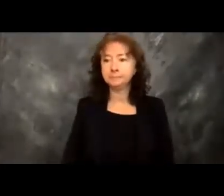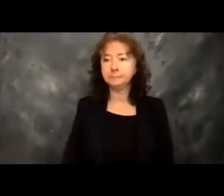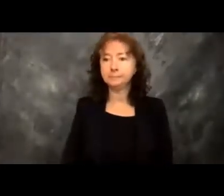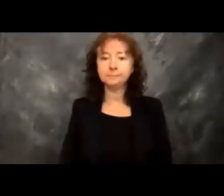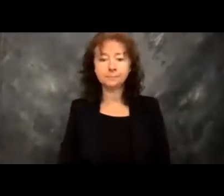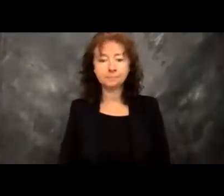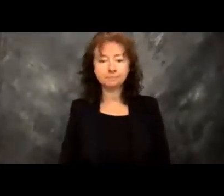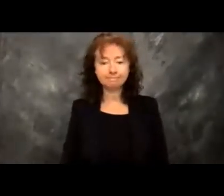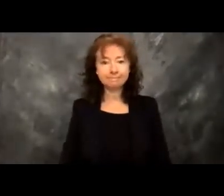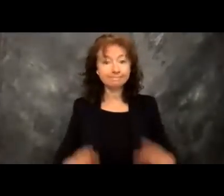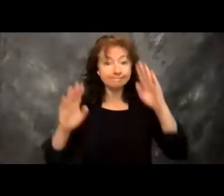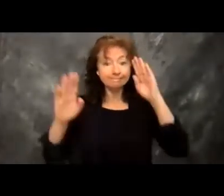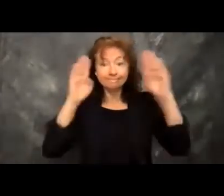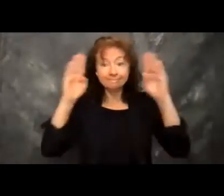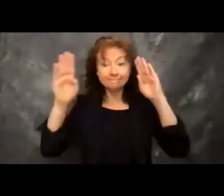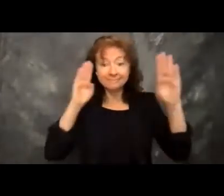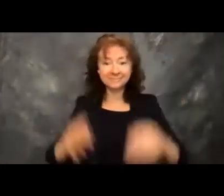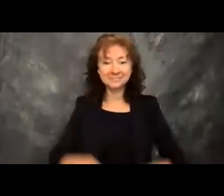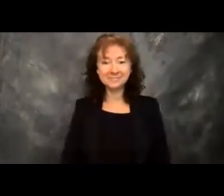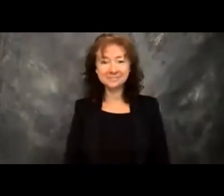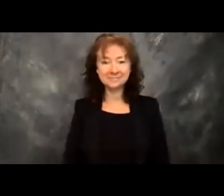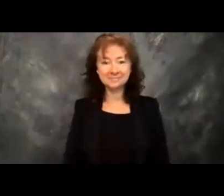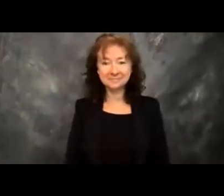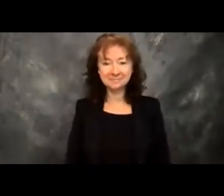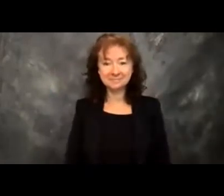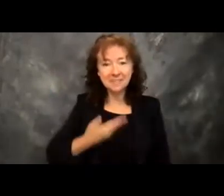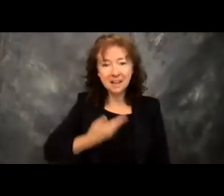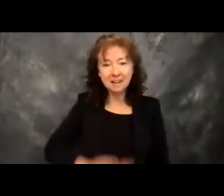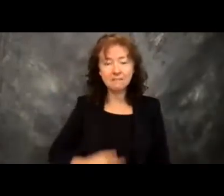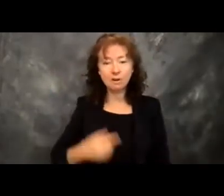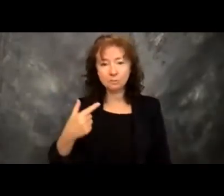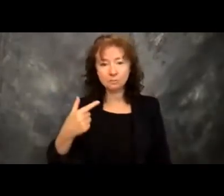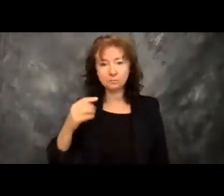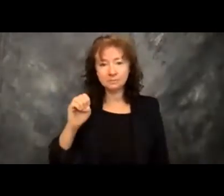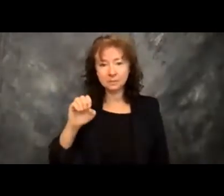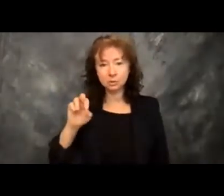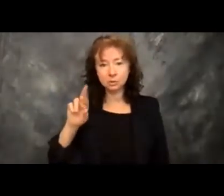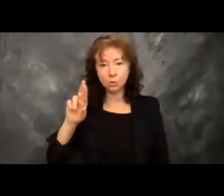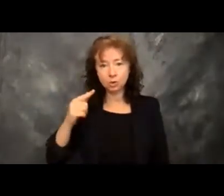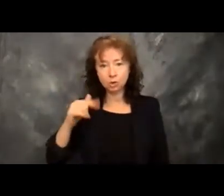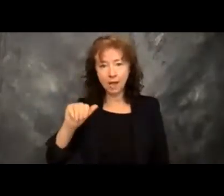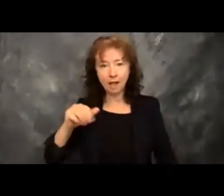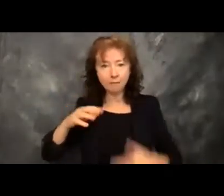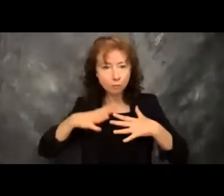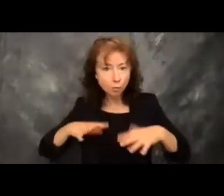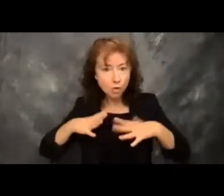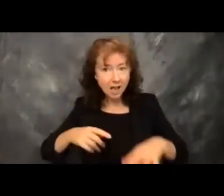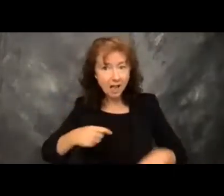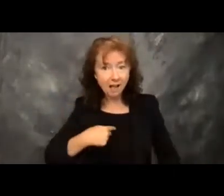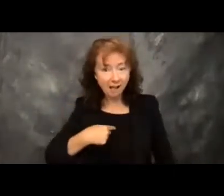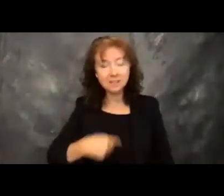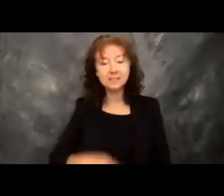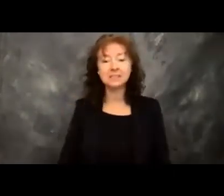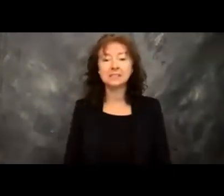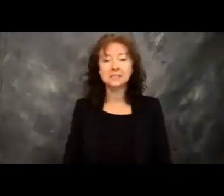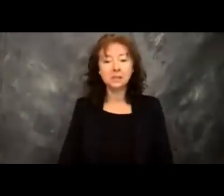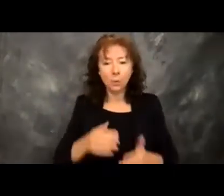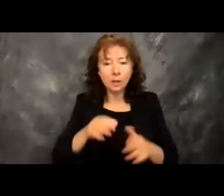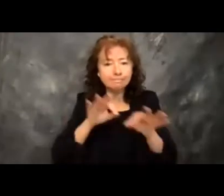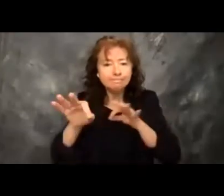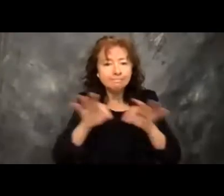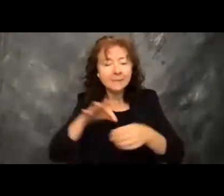Hello, everyone. I'm from Georgia, and I would like to talk about the election process from